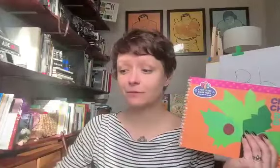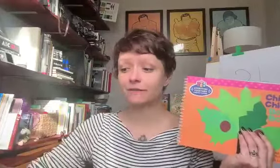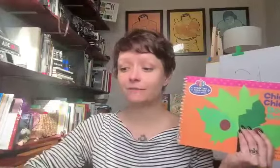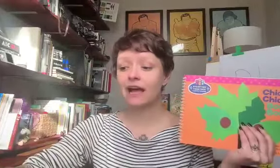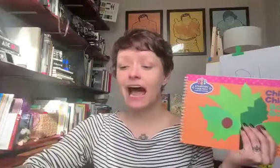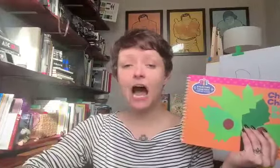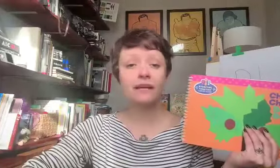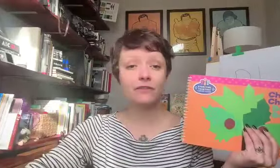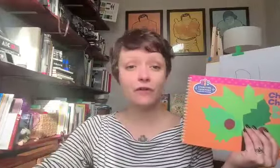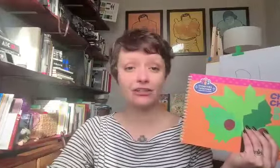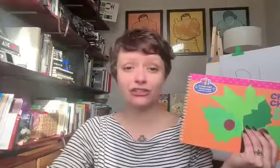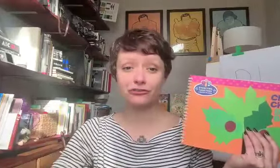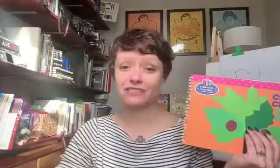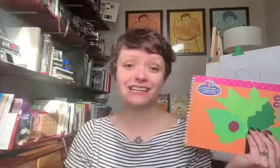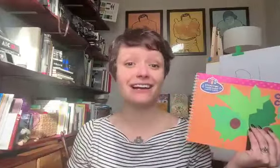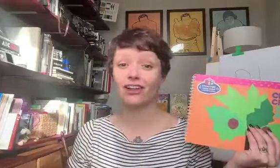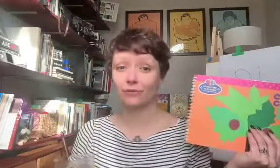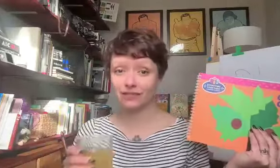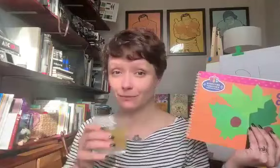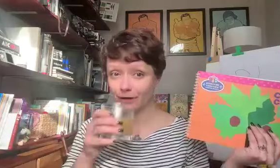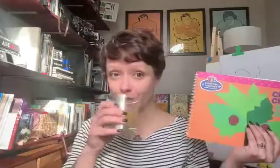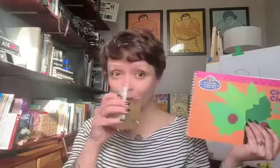book. How many of you have had your children sign along with this book?